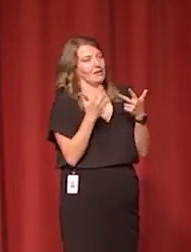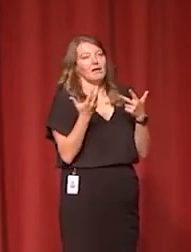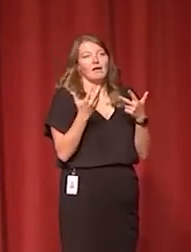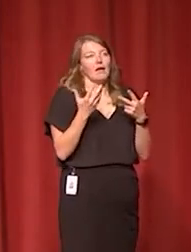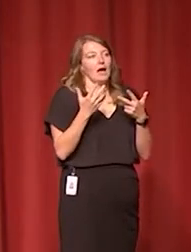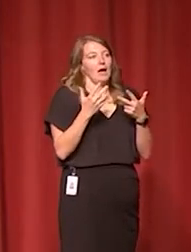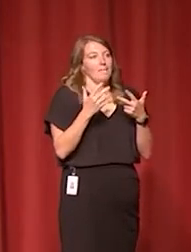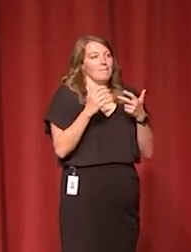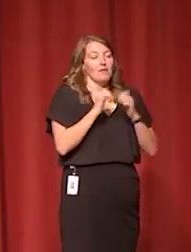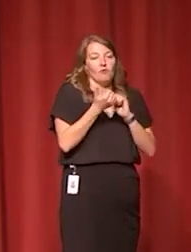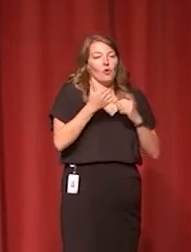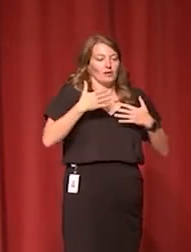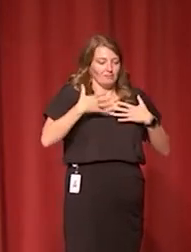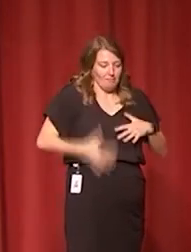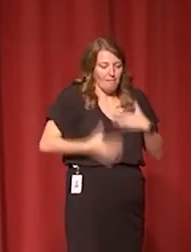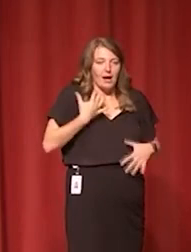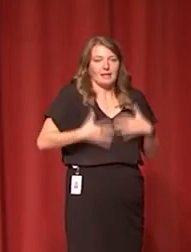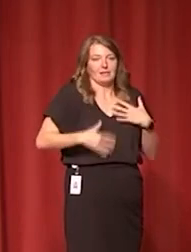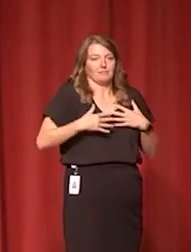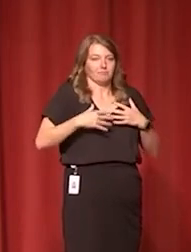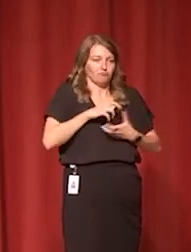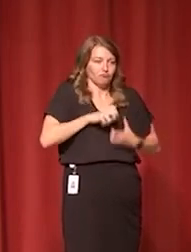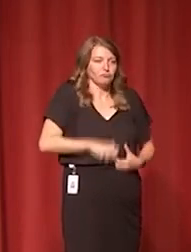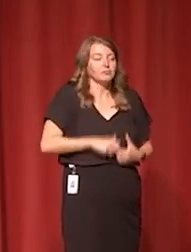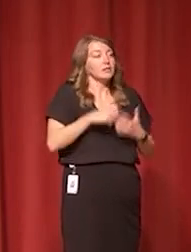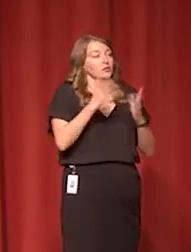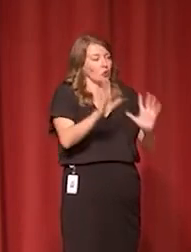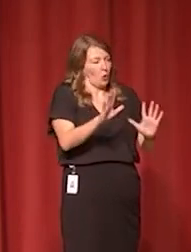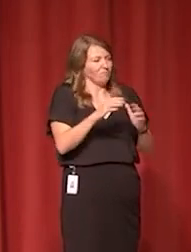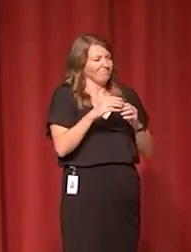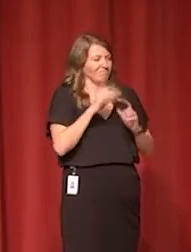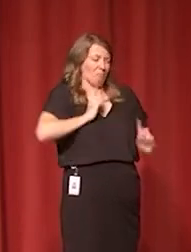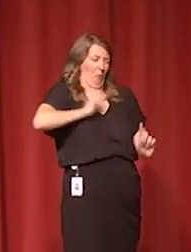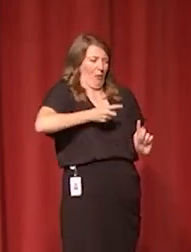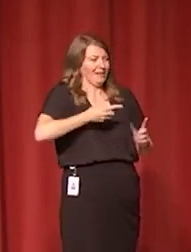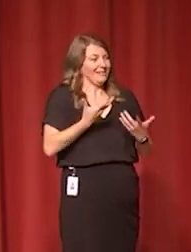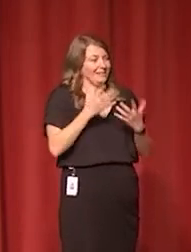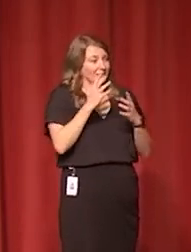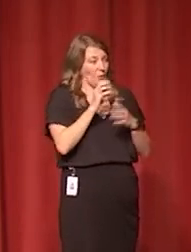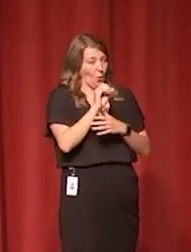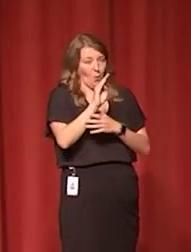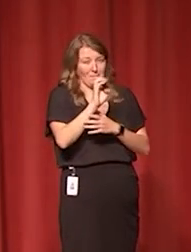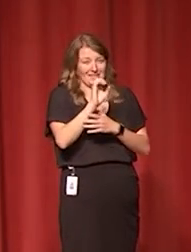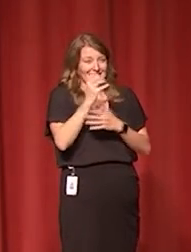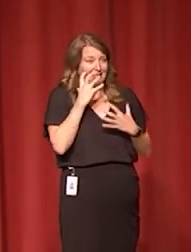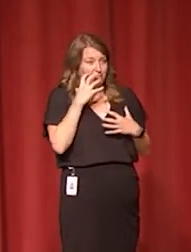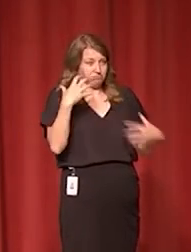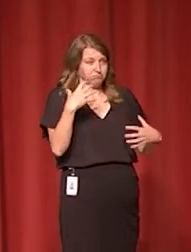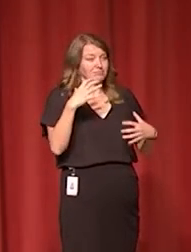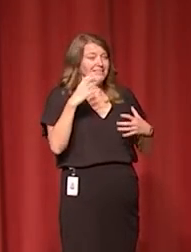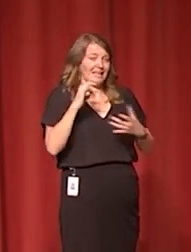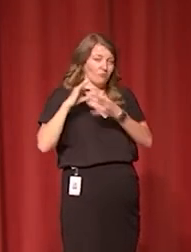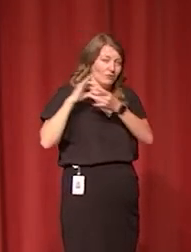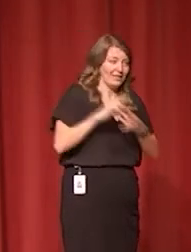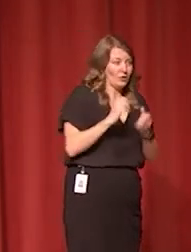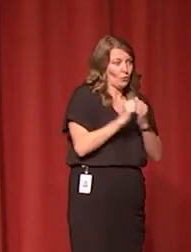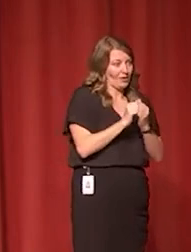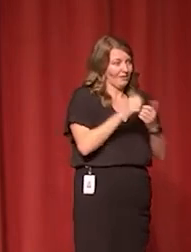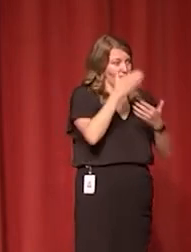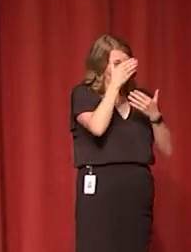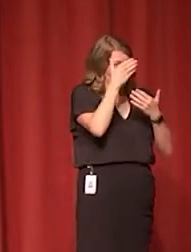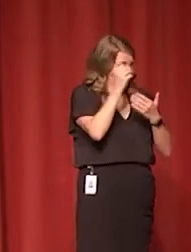underrepresented populations? Put simply, is obesity strongly correlated to Alzheimer's disease?